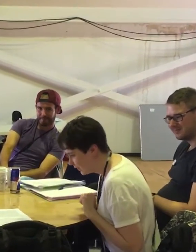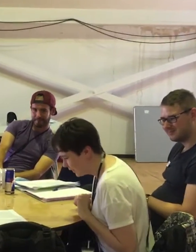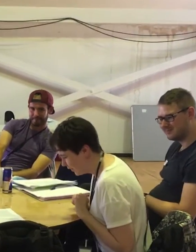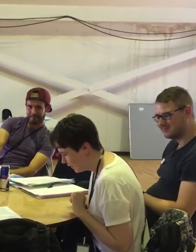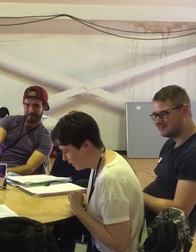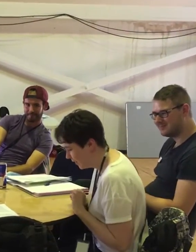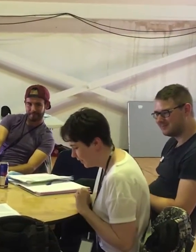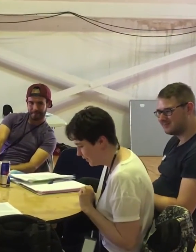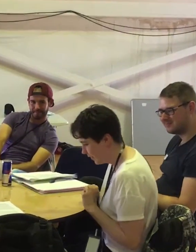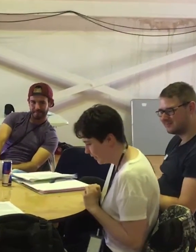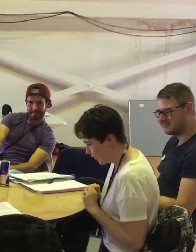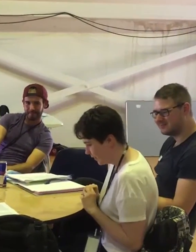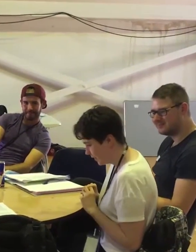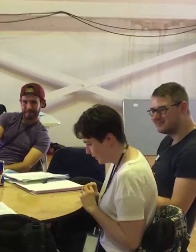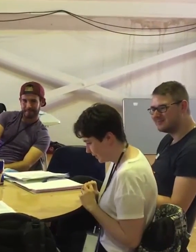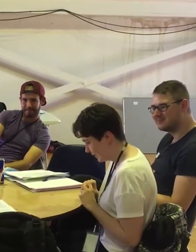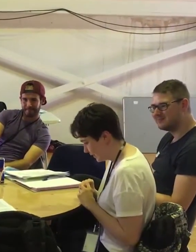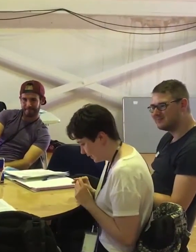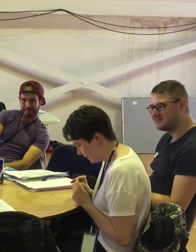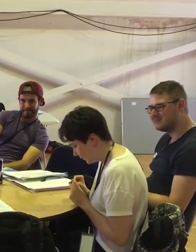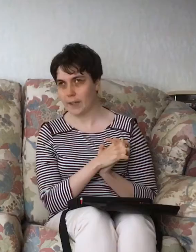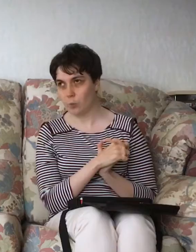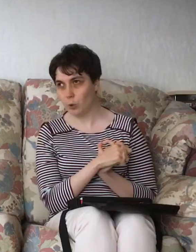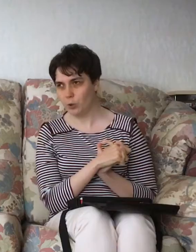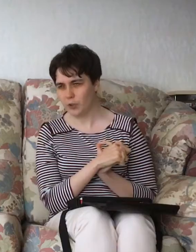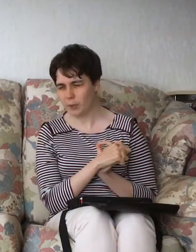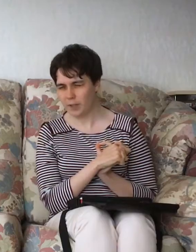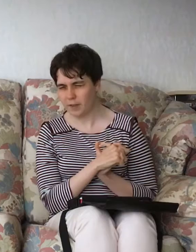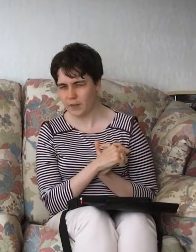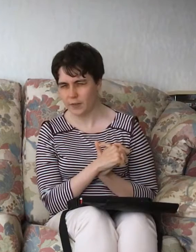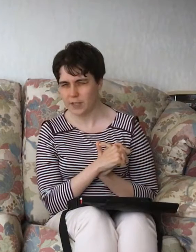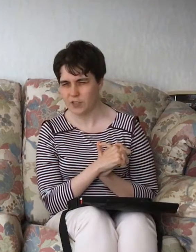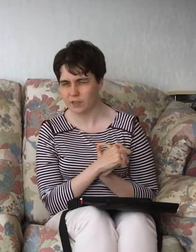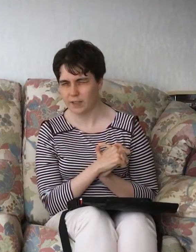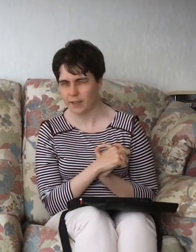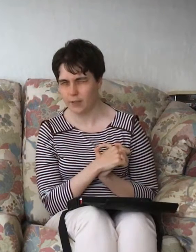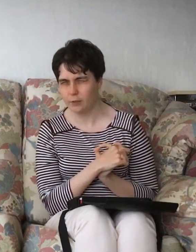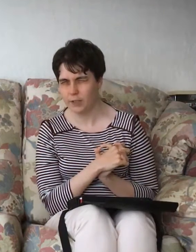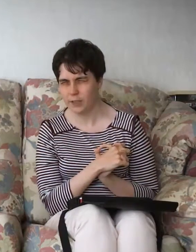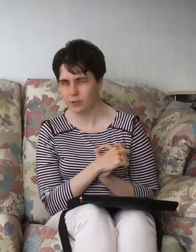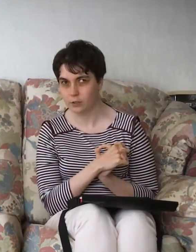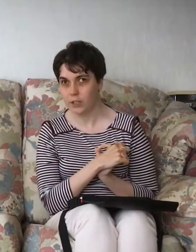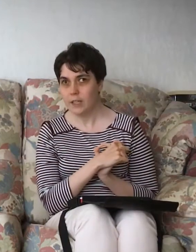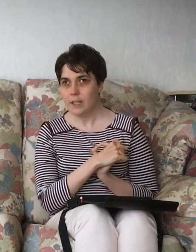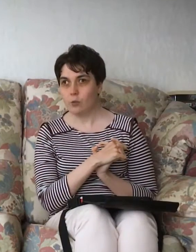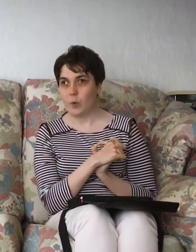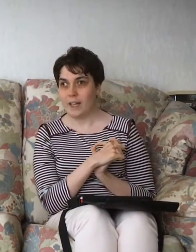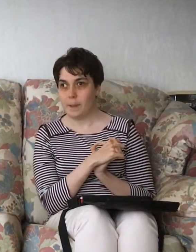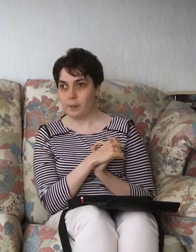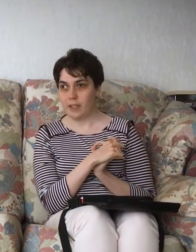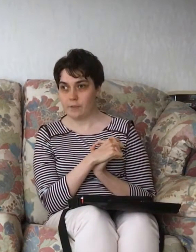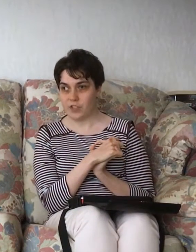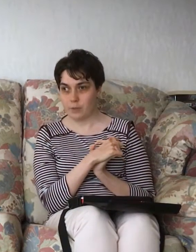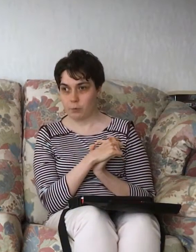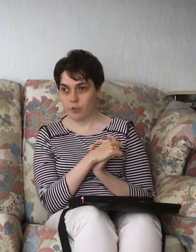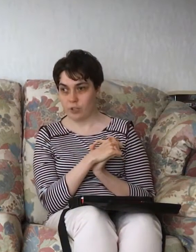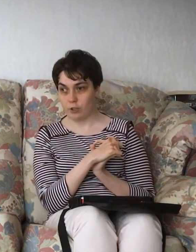application form, we wanted to know, was there maybe a specific reason why that was, why there isn't theatre like that out there, or why people haven't explored it, or